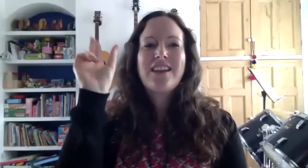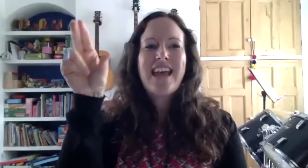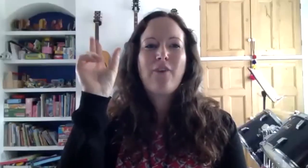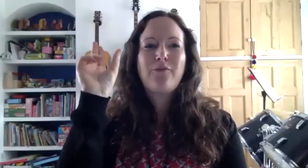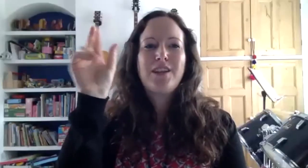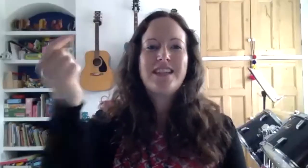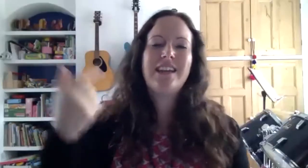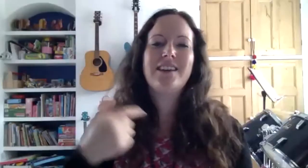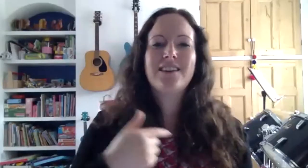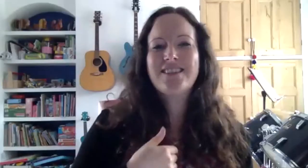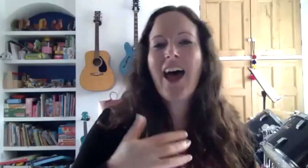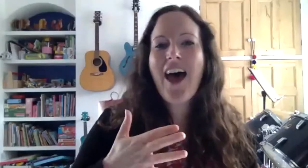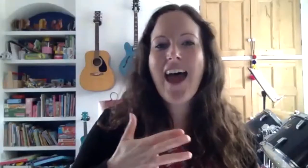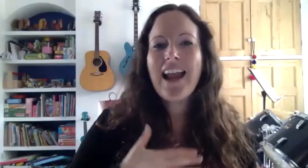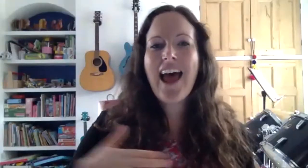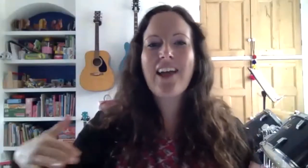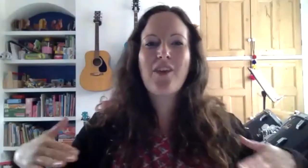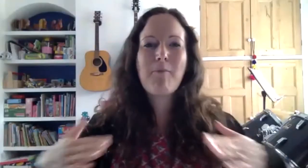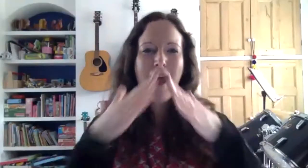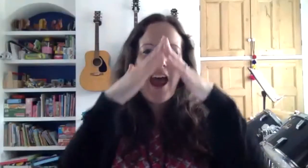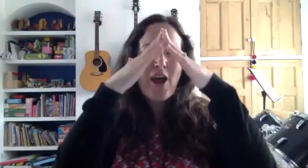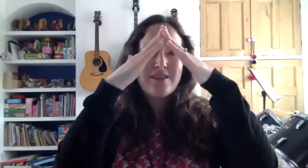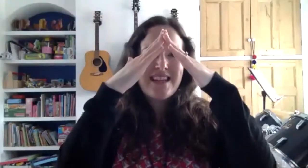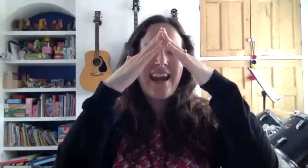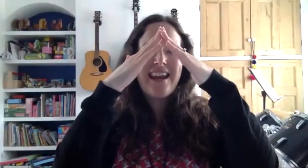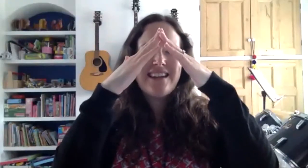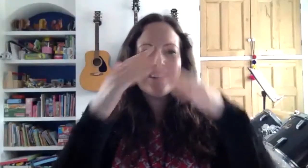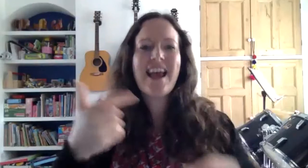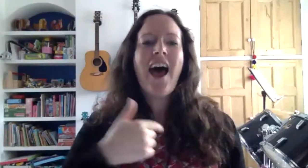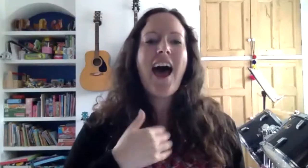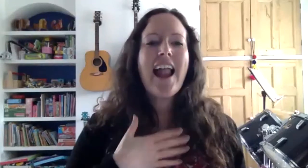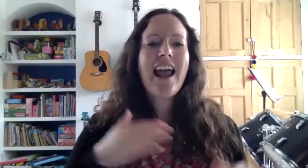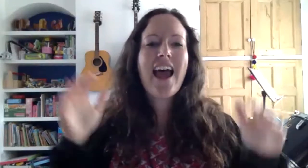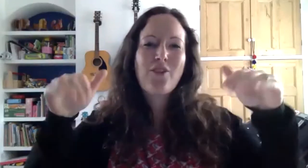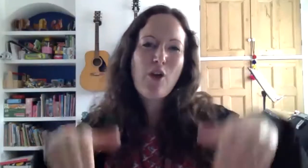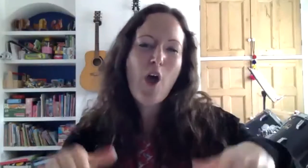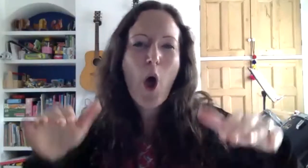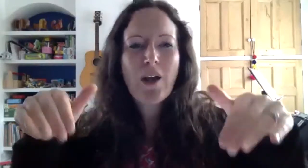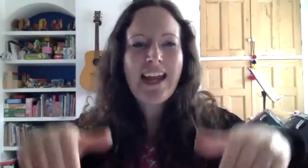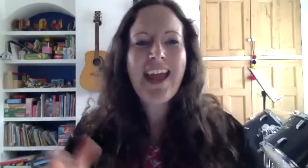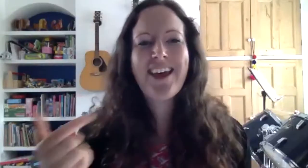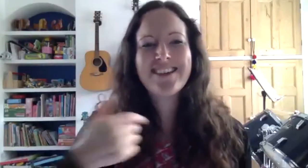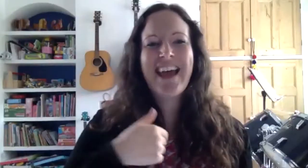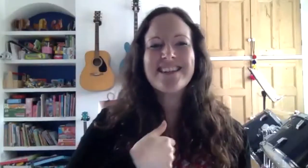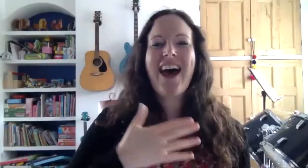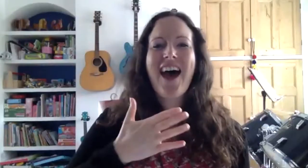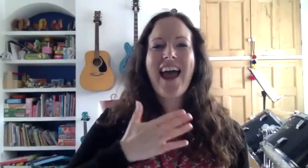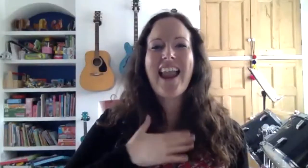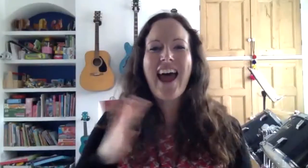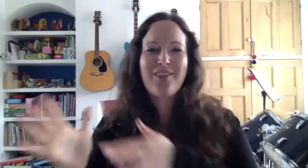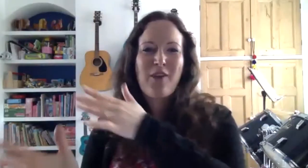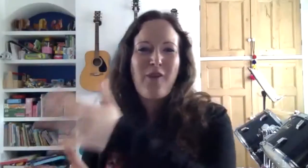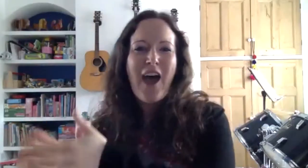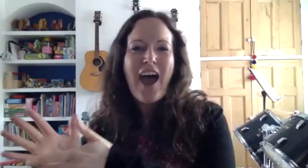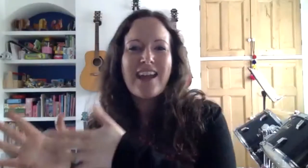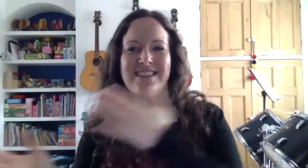the daffodils, I like the mountains, I like the rolling hills, and I